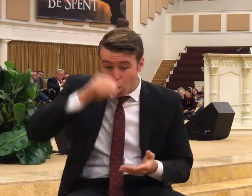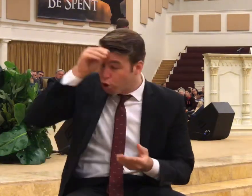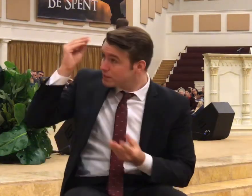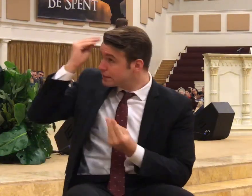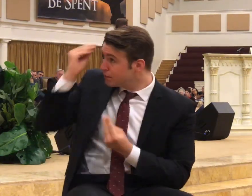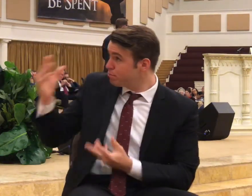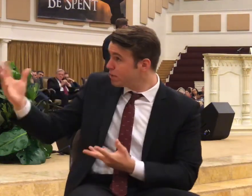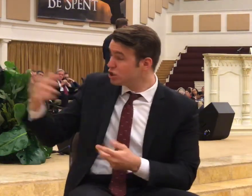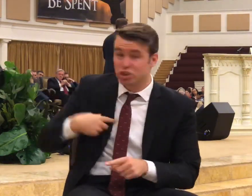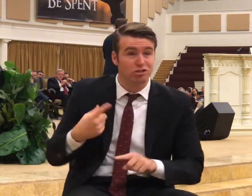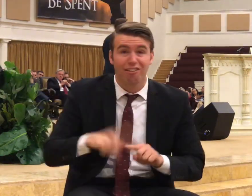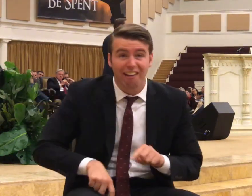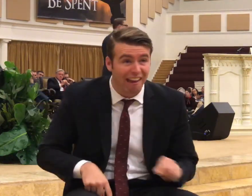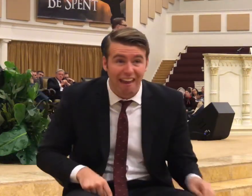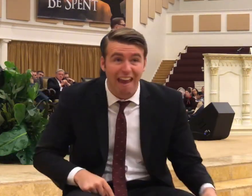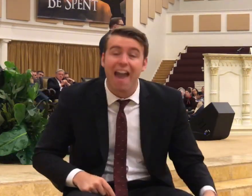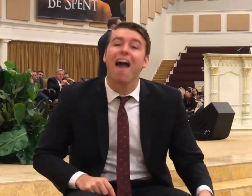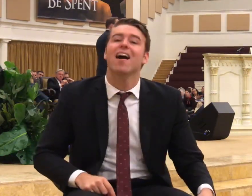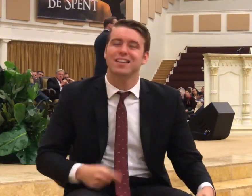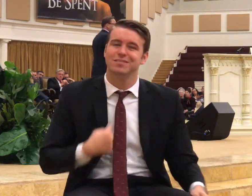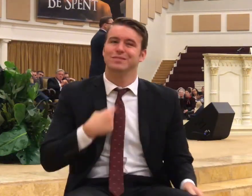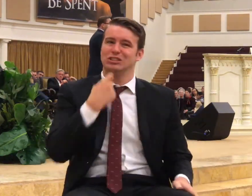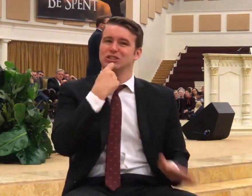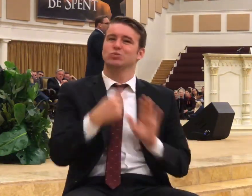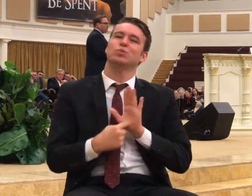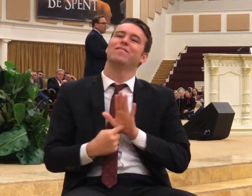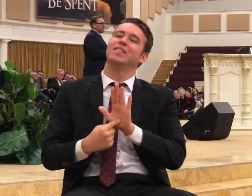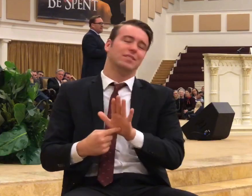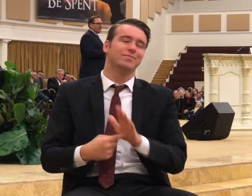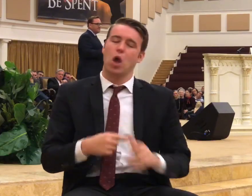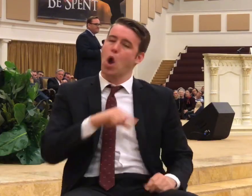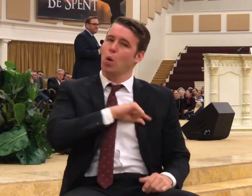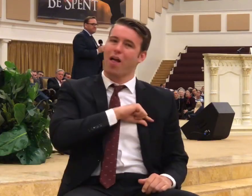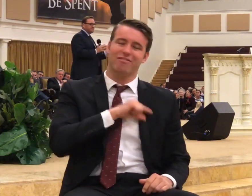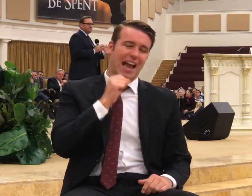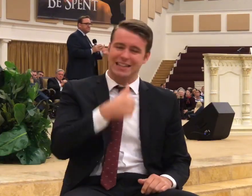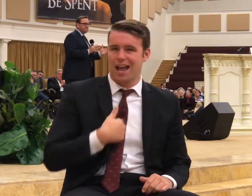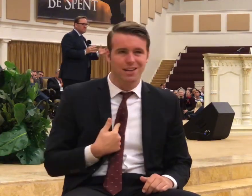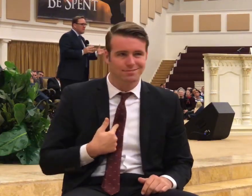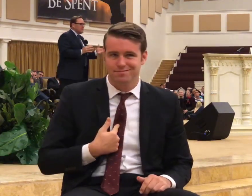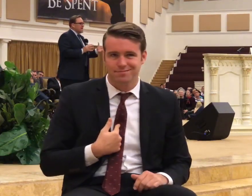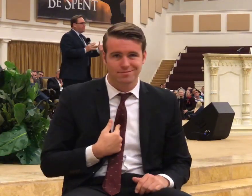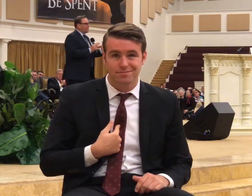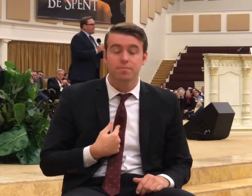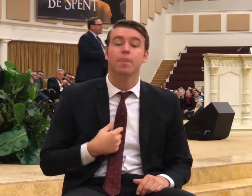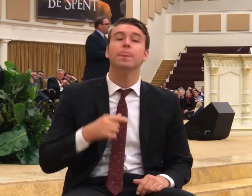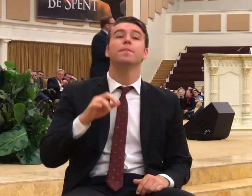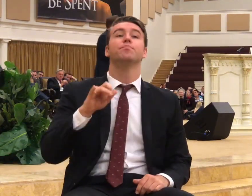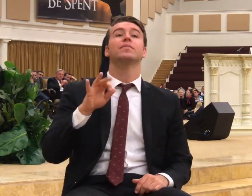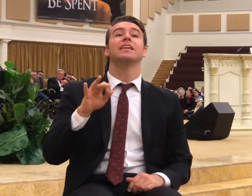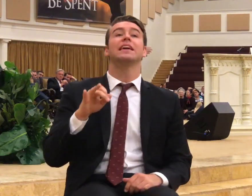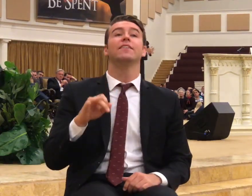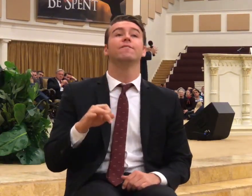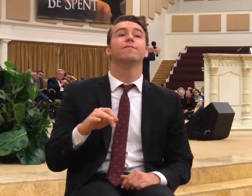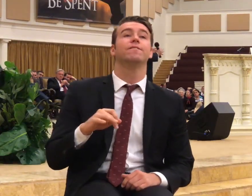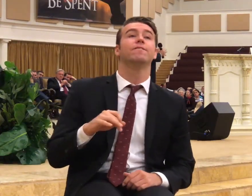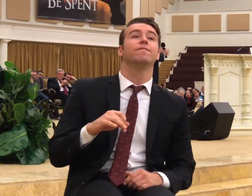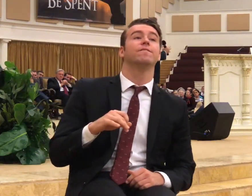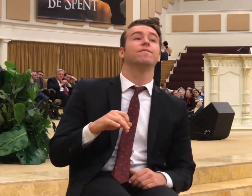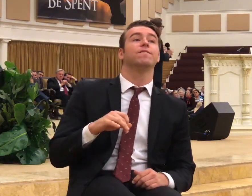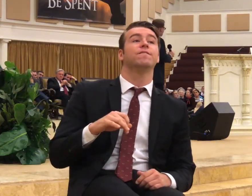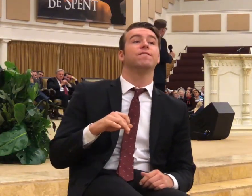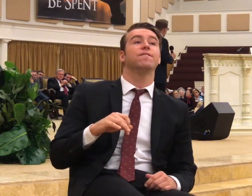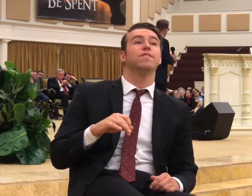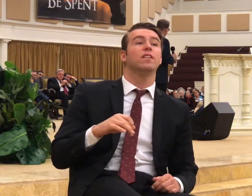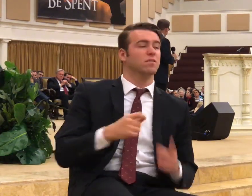submission, we just revealed we're not qualified. If we just gave in because